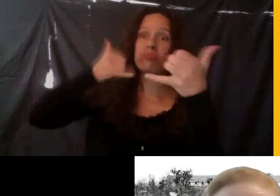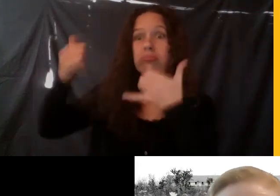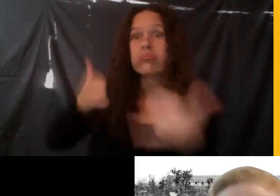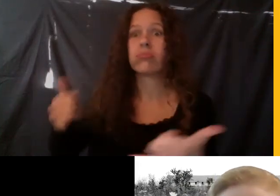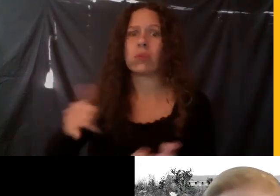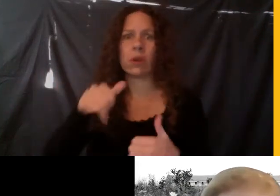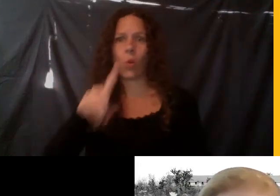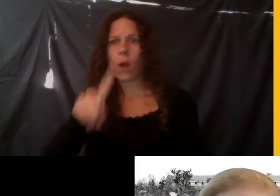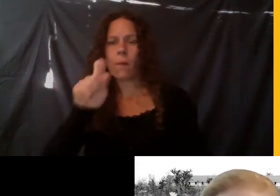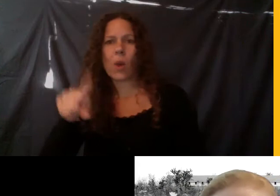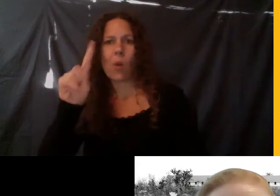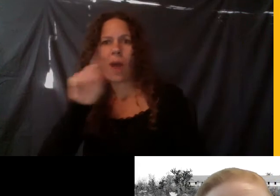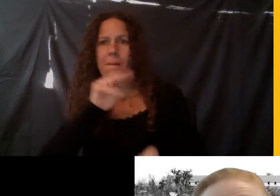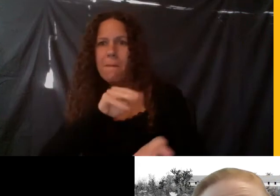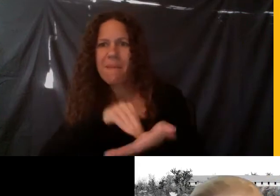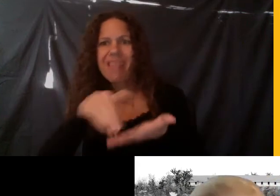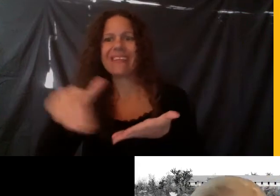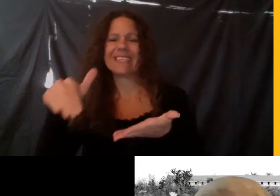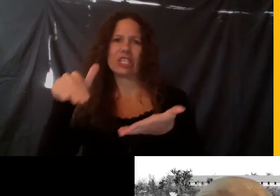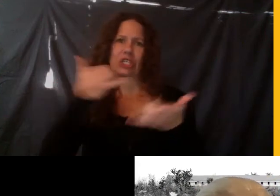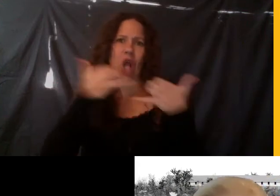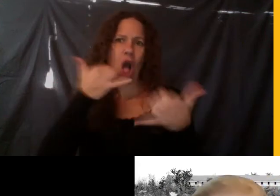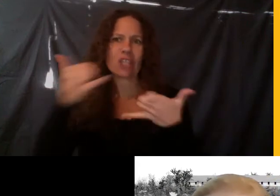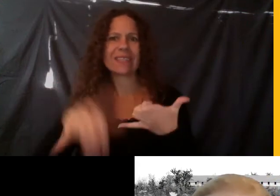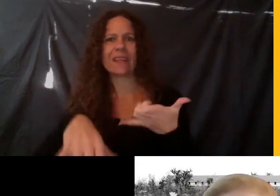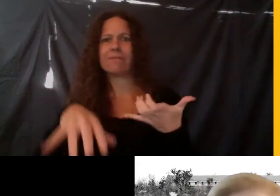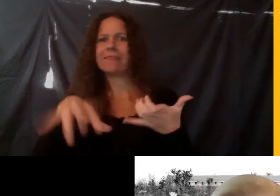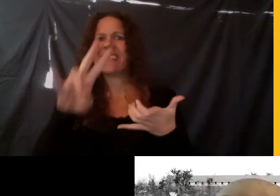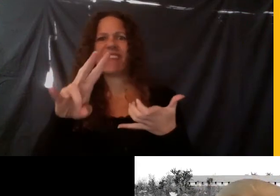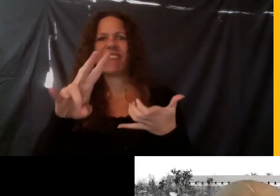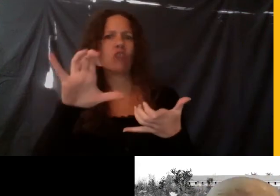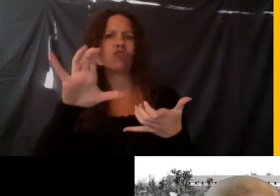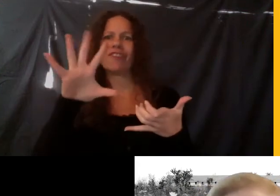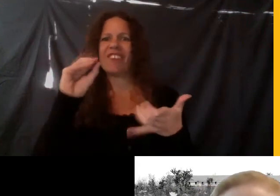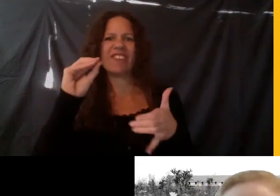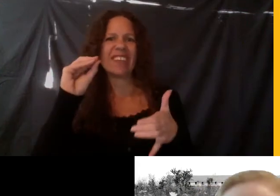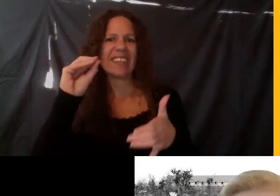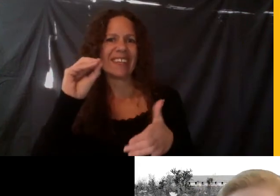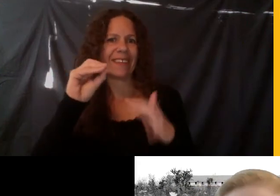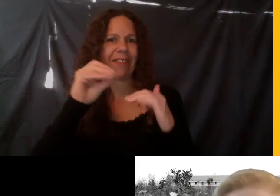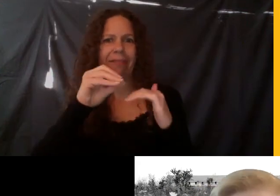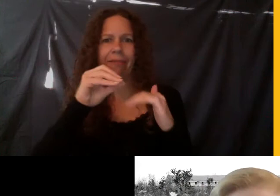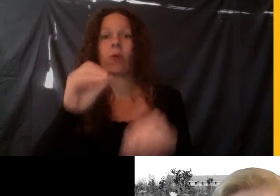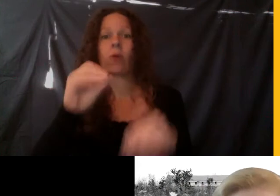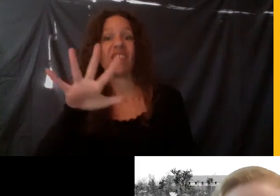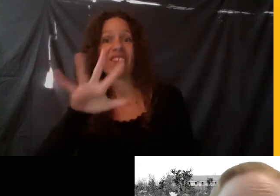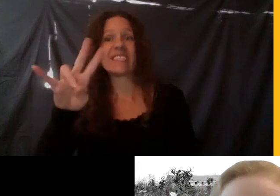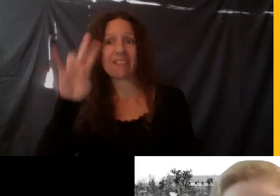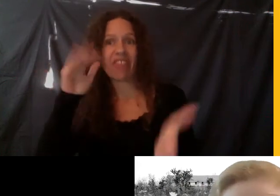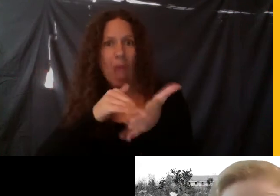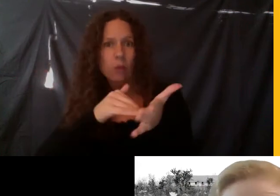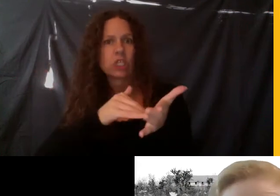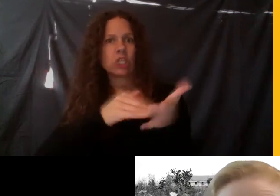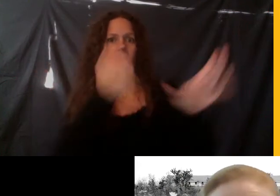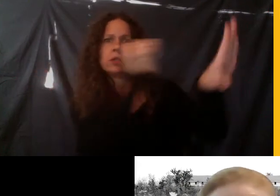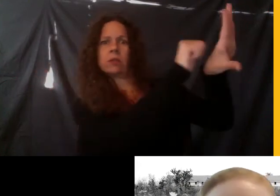on over 57,000 doors. And we all know what happened after that. So we had always intended to use those months from March to August to build